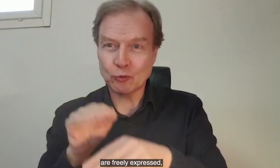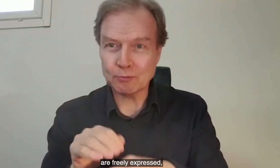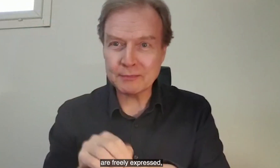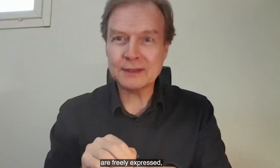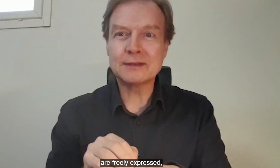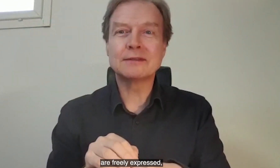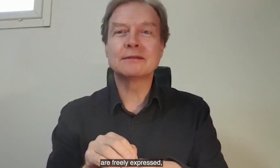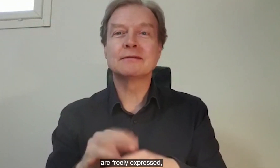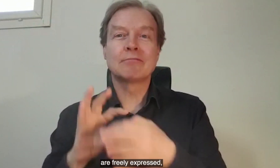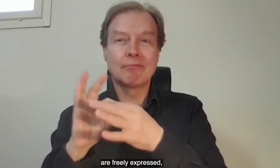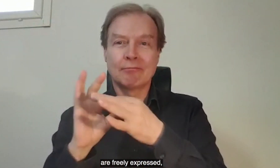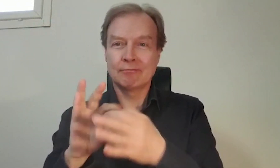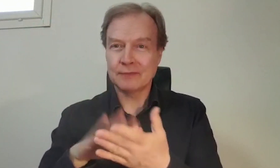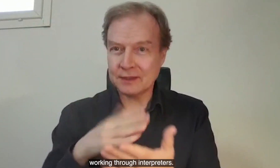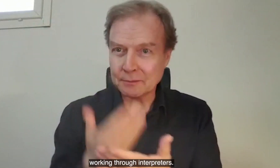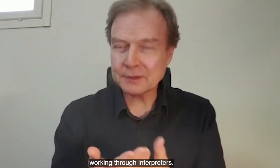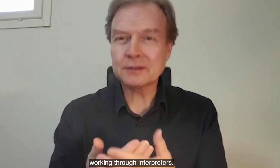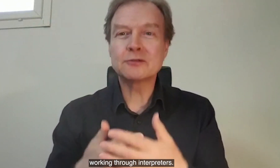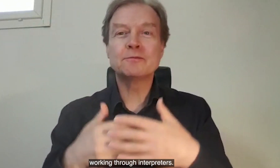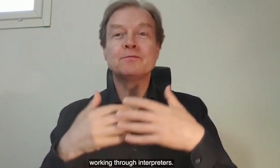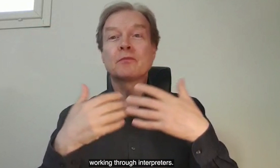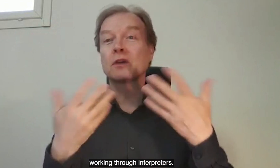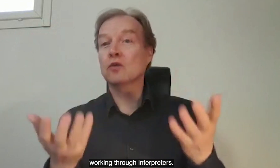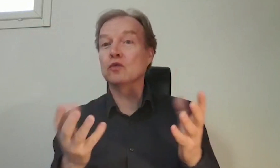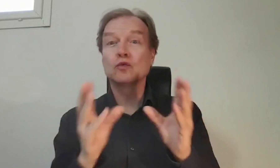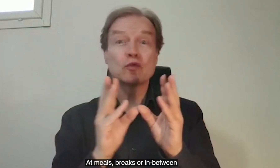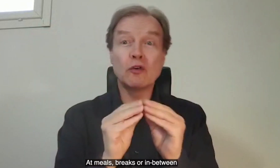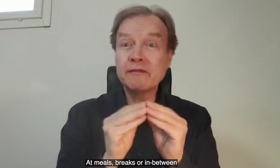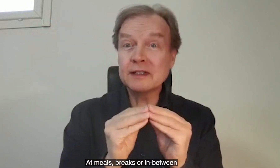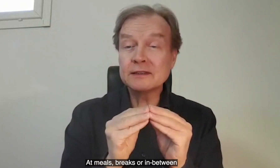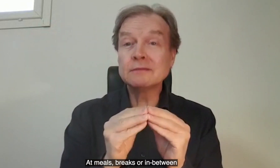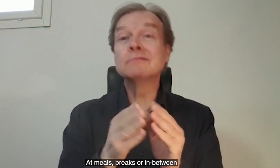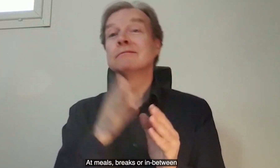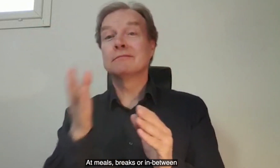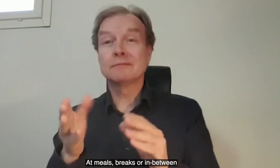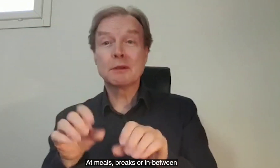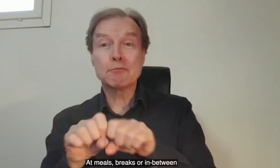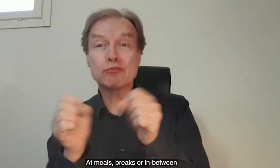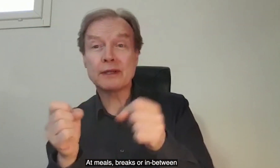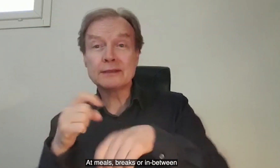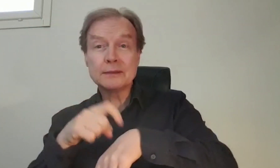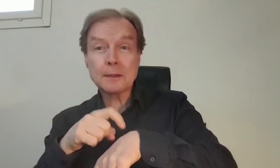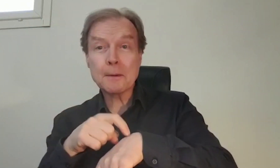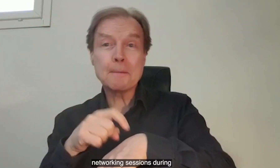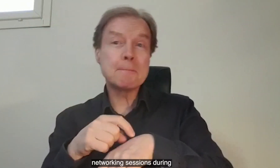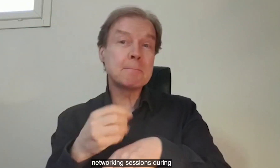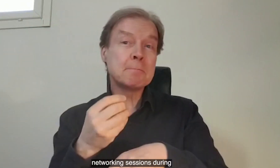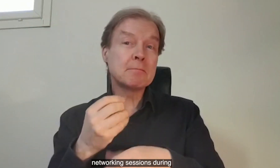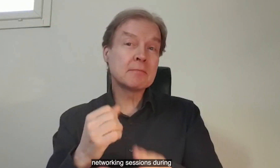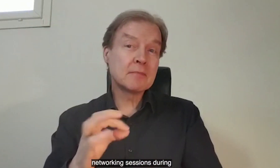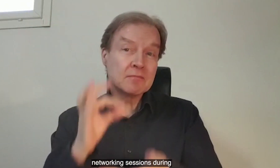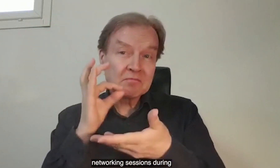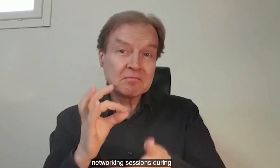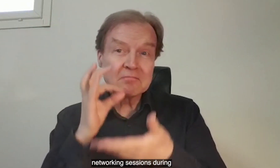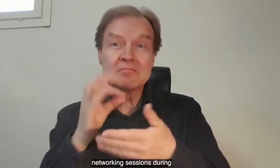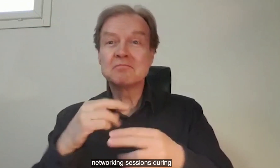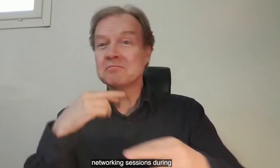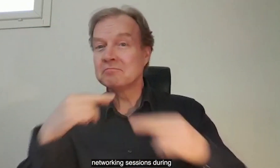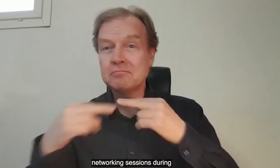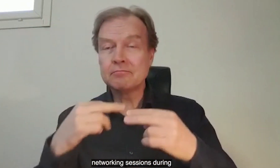through interpreters. At meals, breaks, or in between networking sessions during conferences, they're an ideal time to